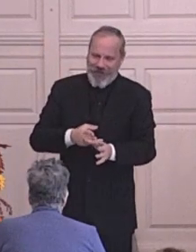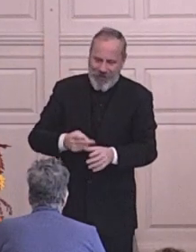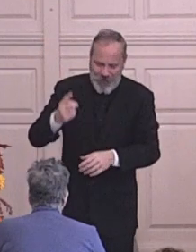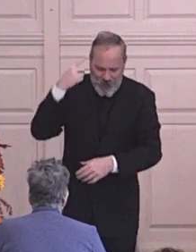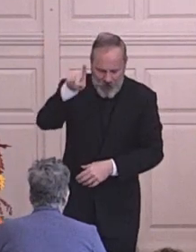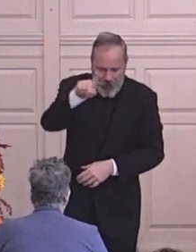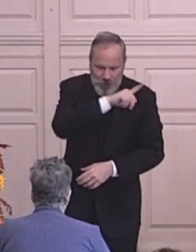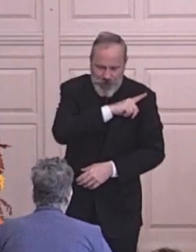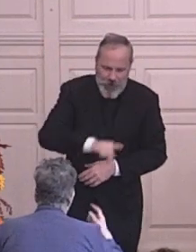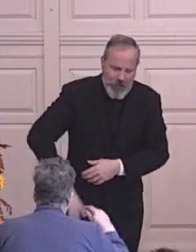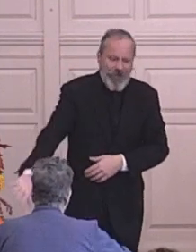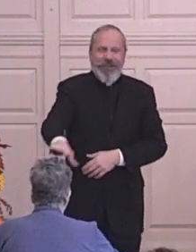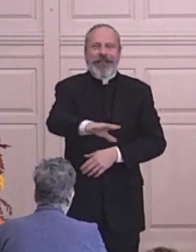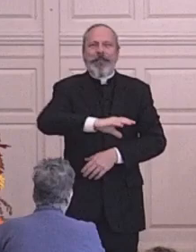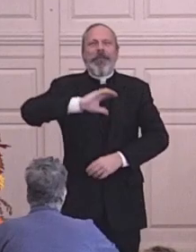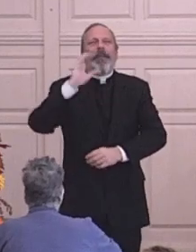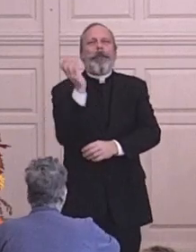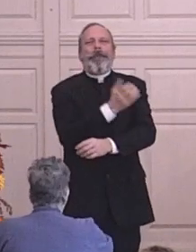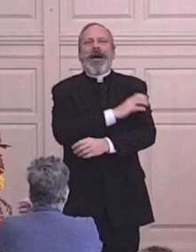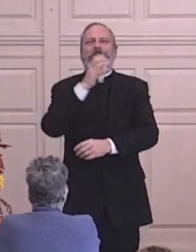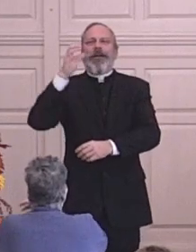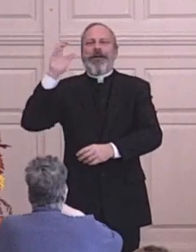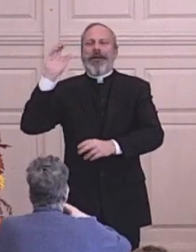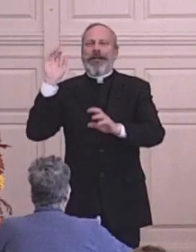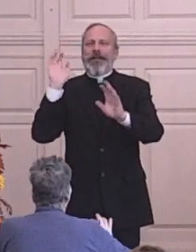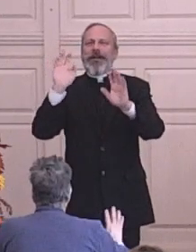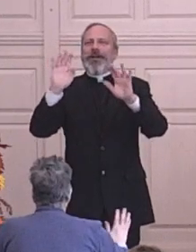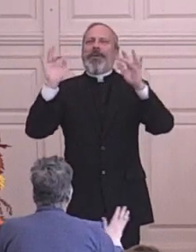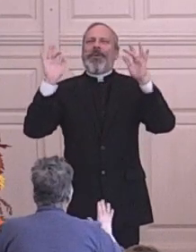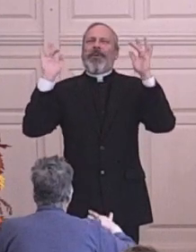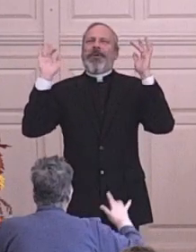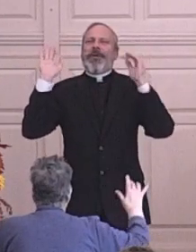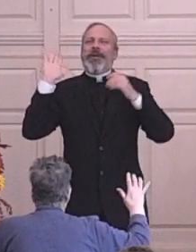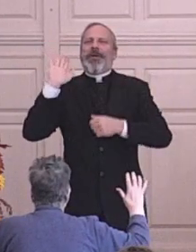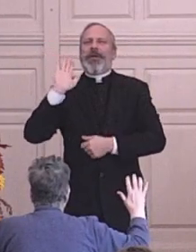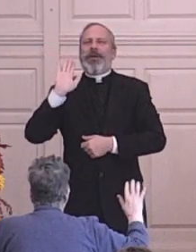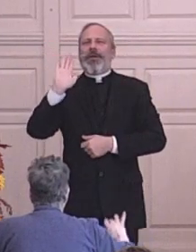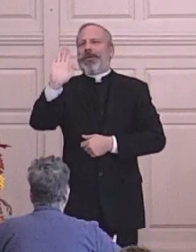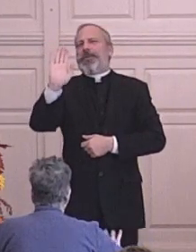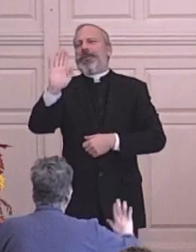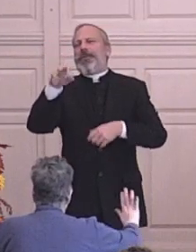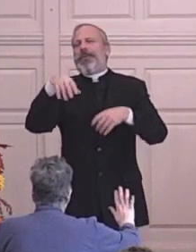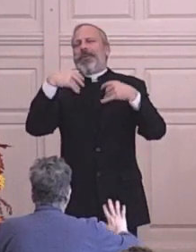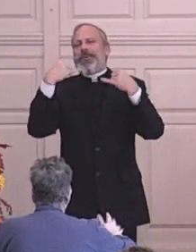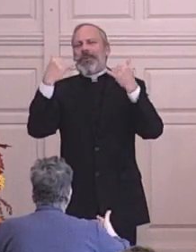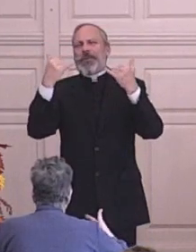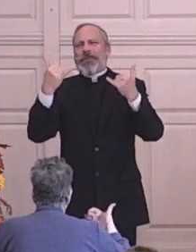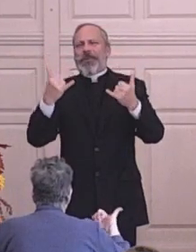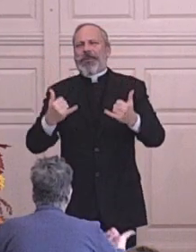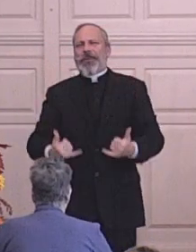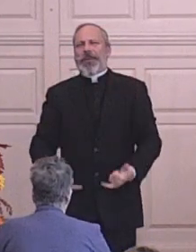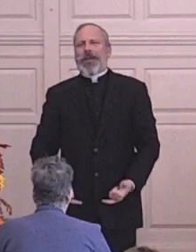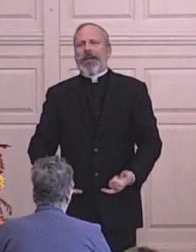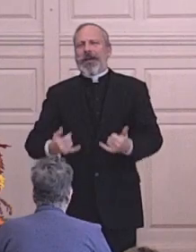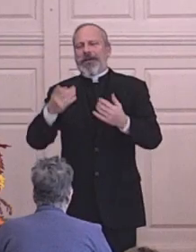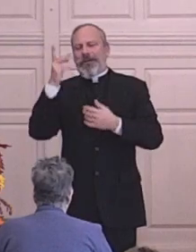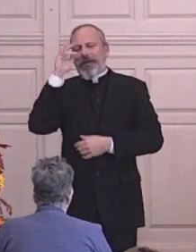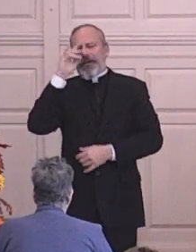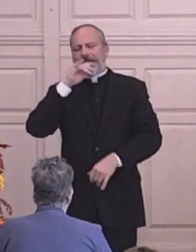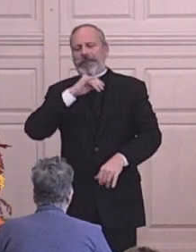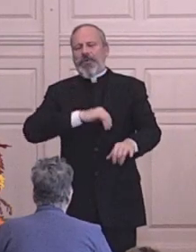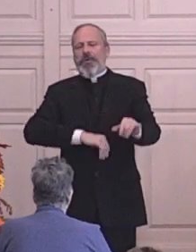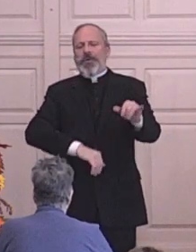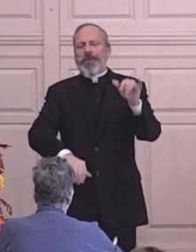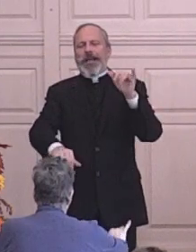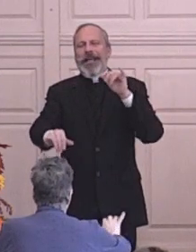Christ. For the kingdom, the power, and the glory are yours, now